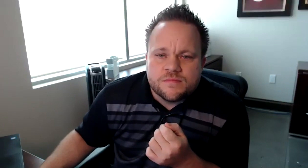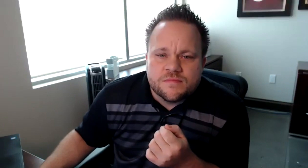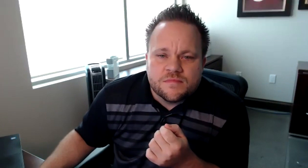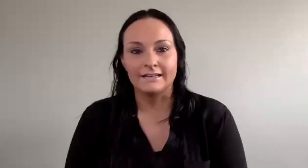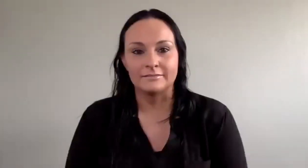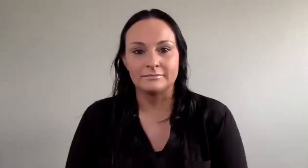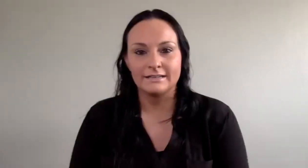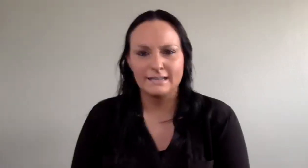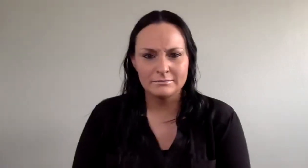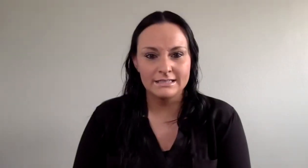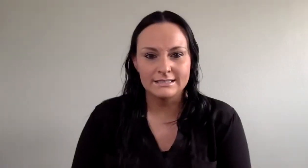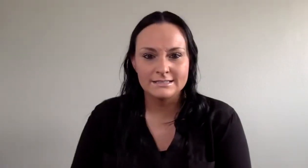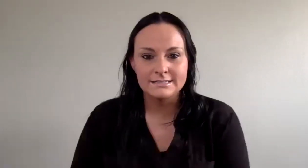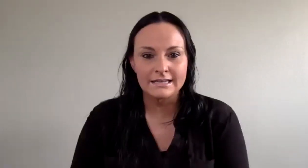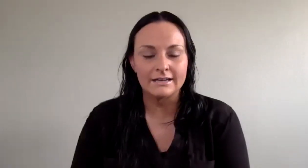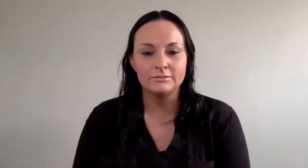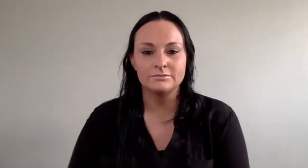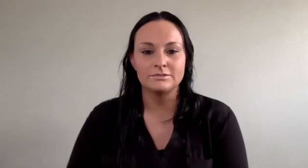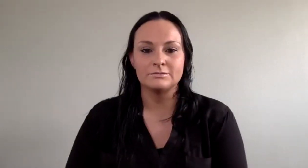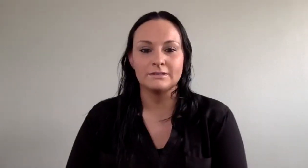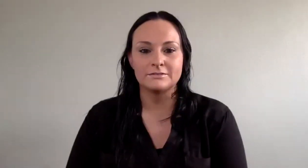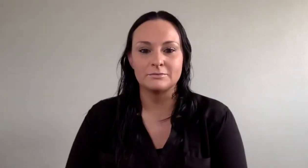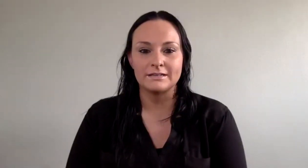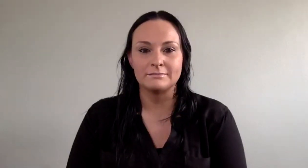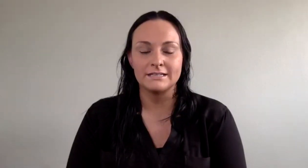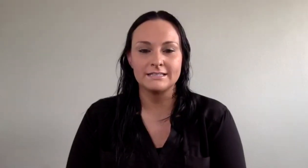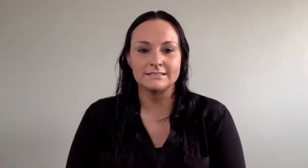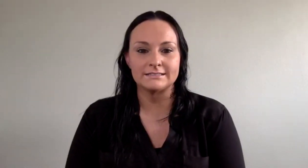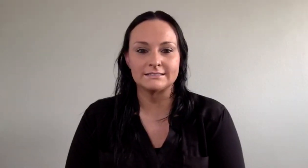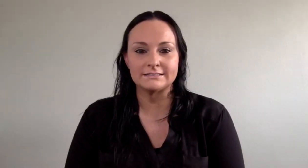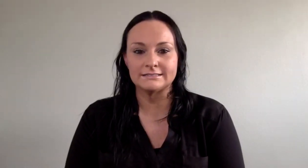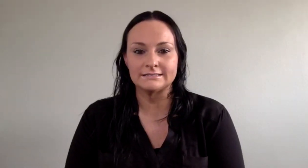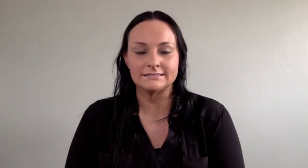Hi, my name is, oh, we have to wait a minute.